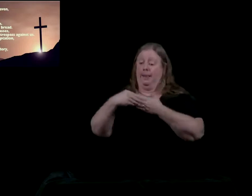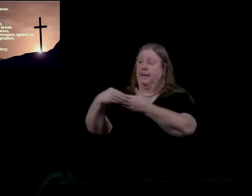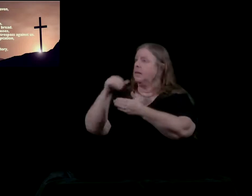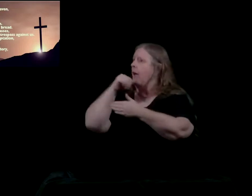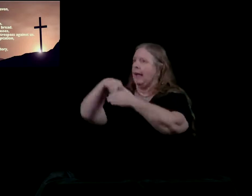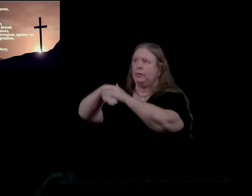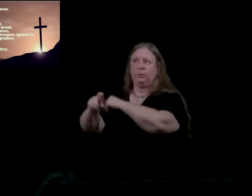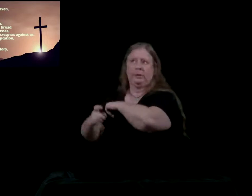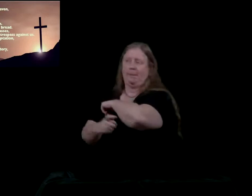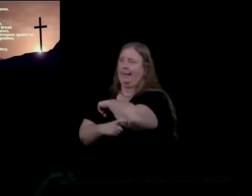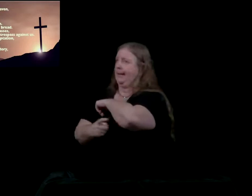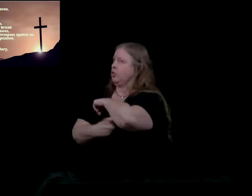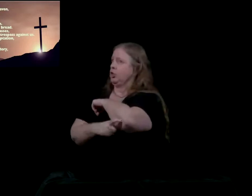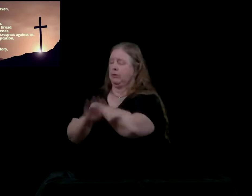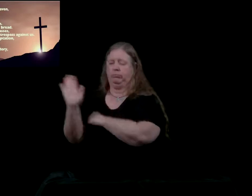And lead us not into temptation,